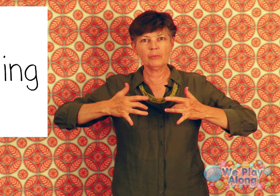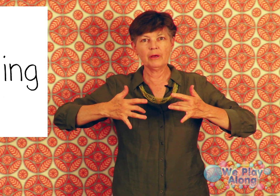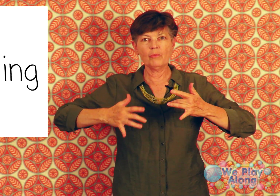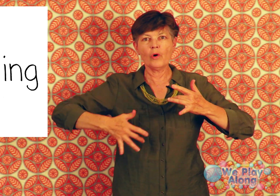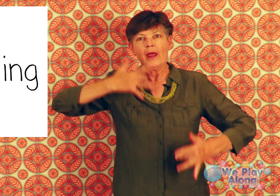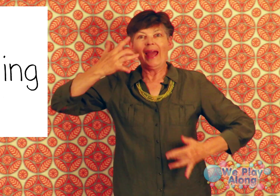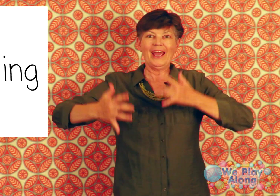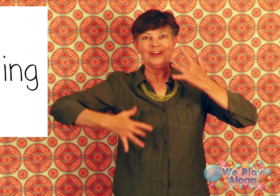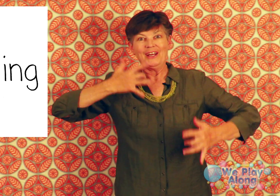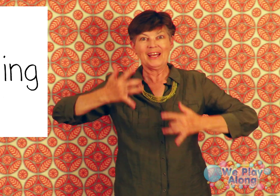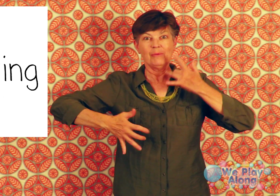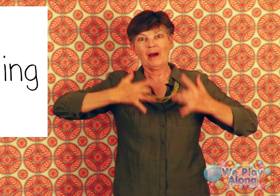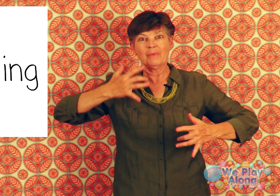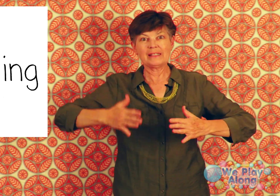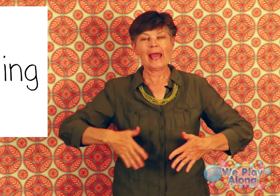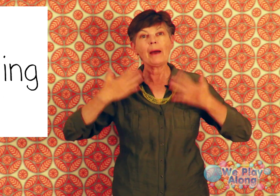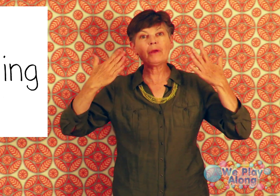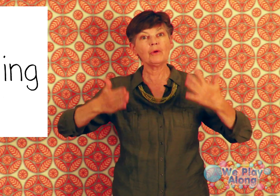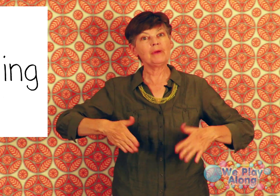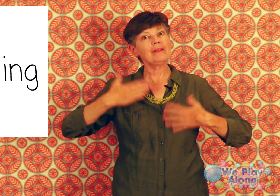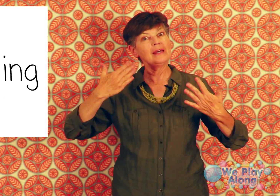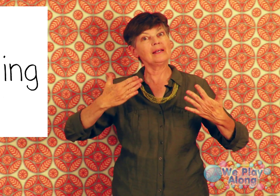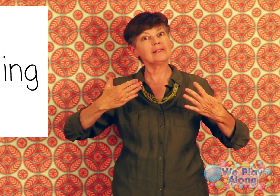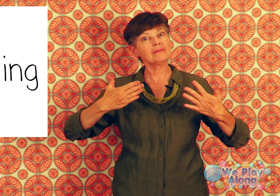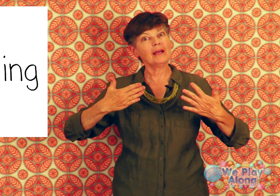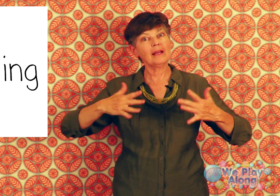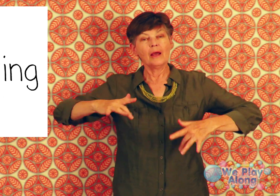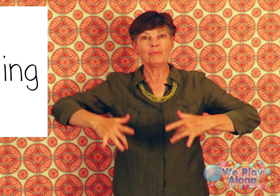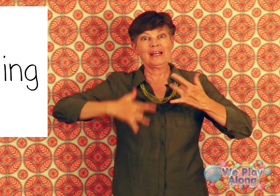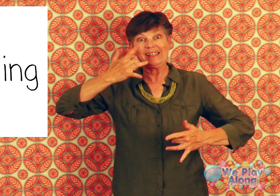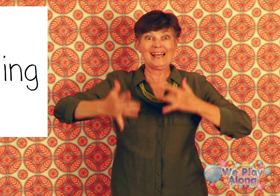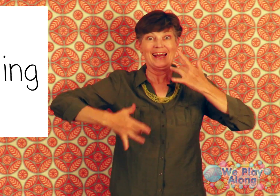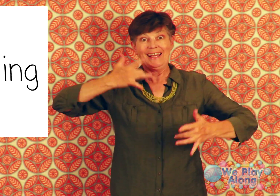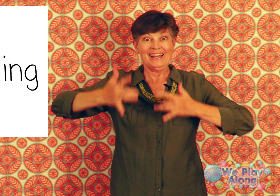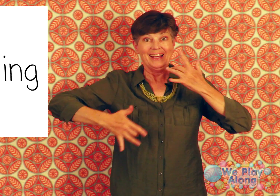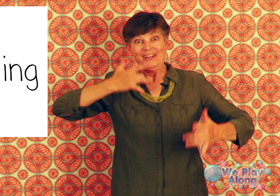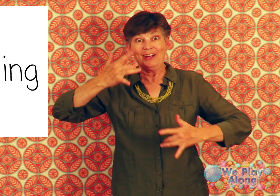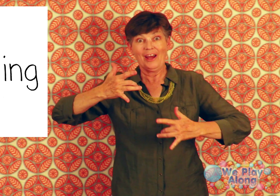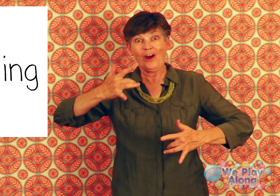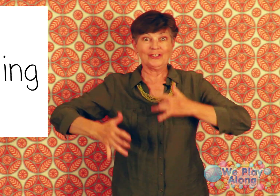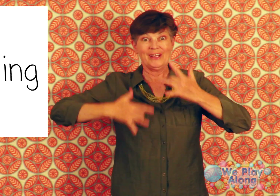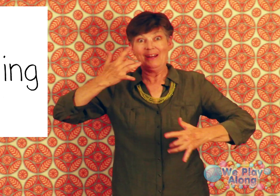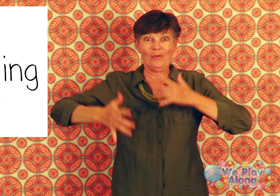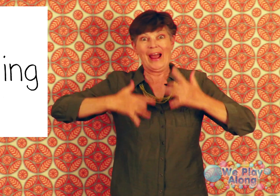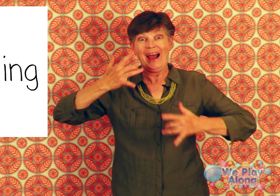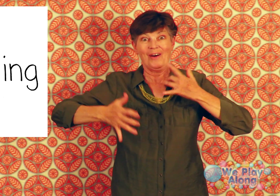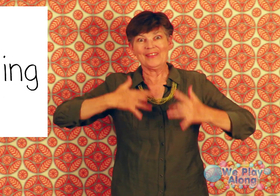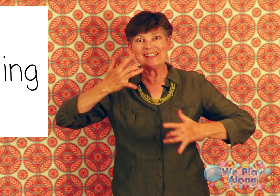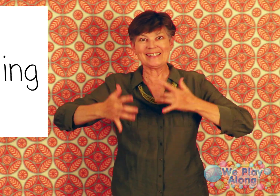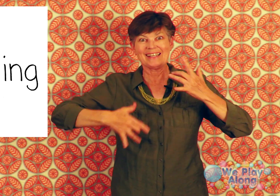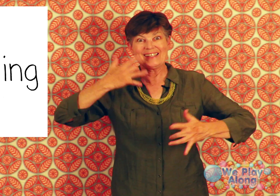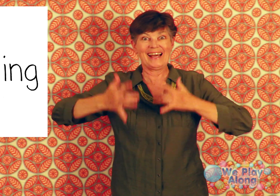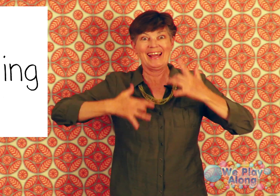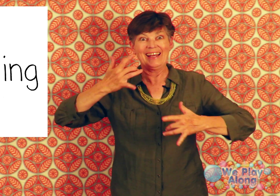bit more, and you're going to come up, because happy would be this, right? But excited, you're going to alternate. Wow, this is